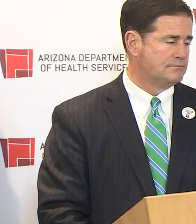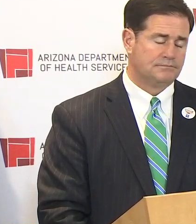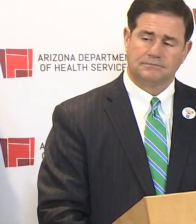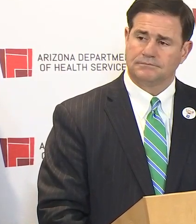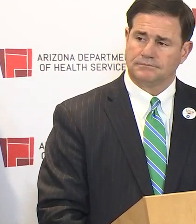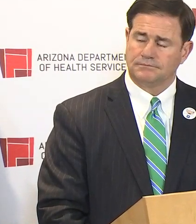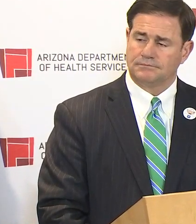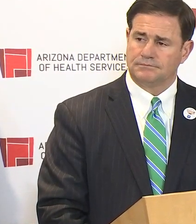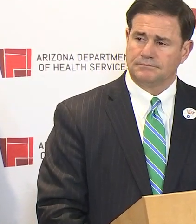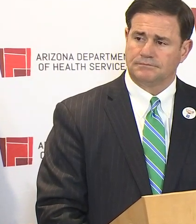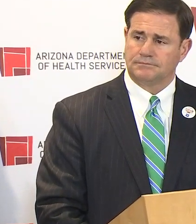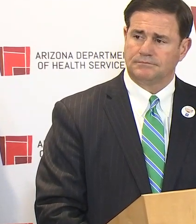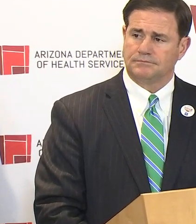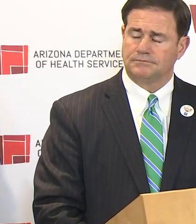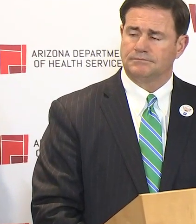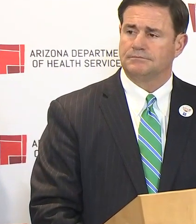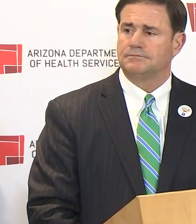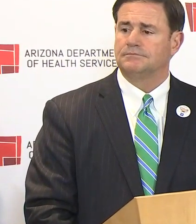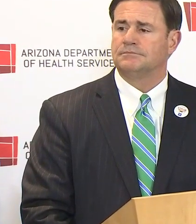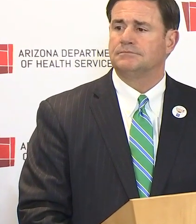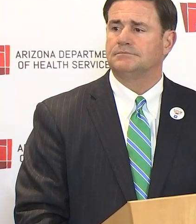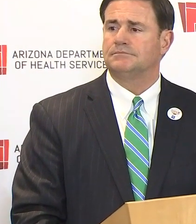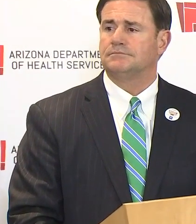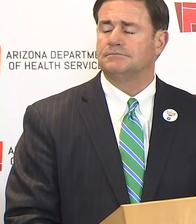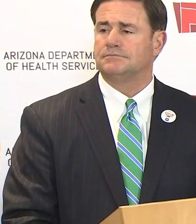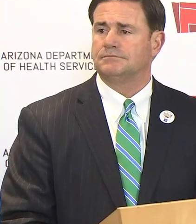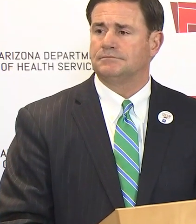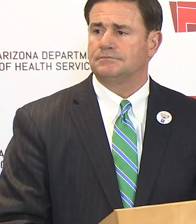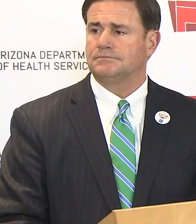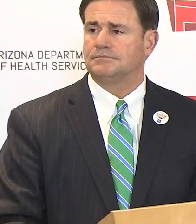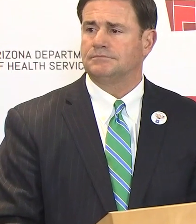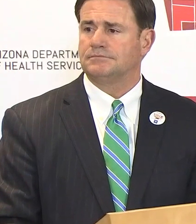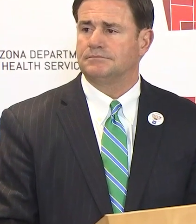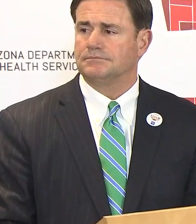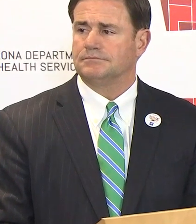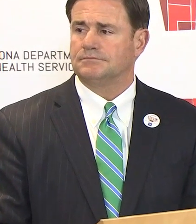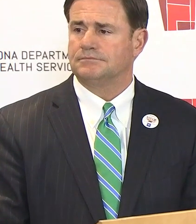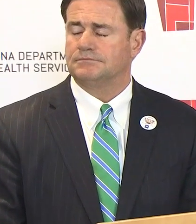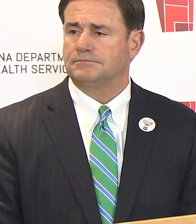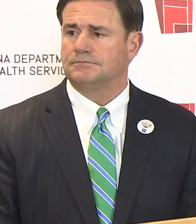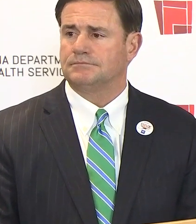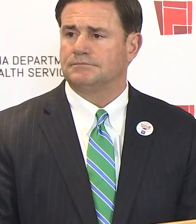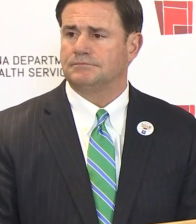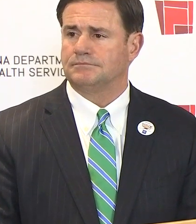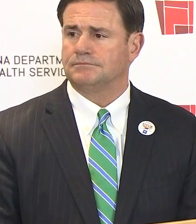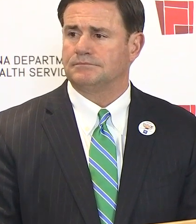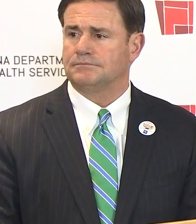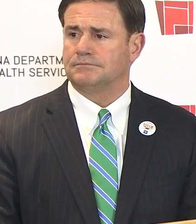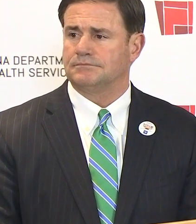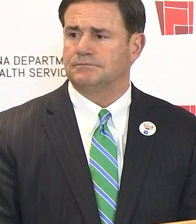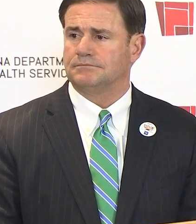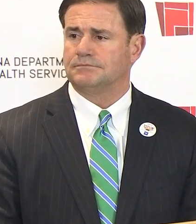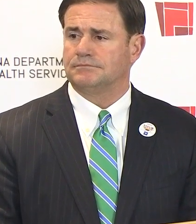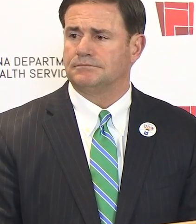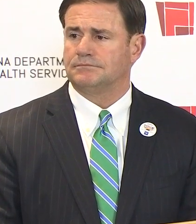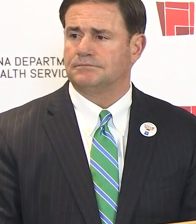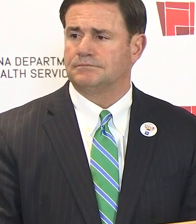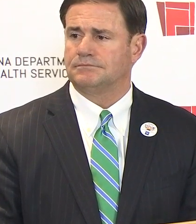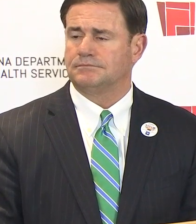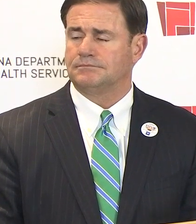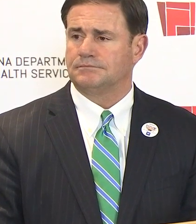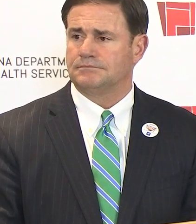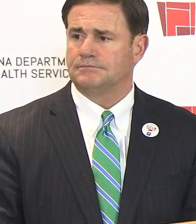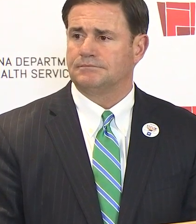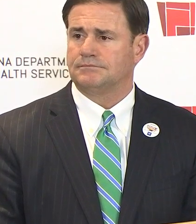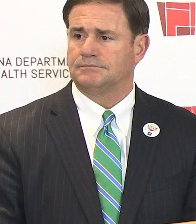I would say at this time, Arizonans should be concerned about the possibility of getting COVID-19. We